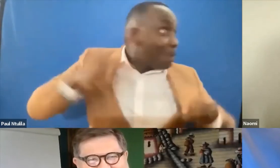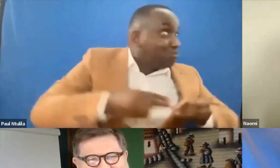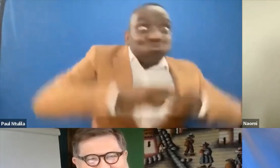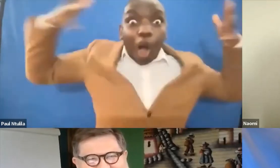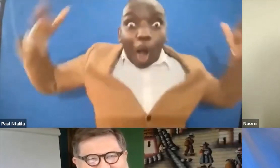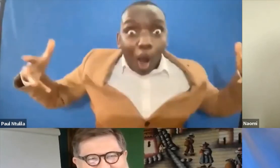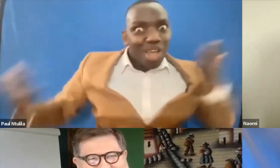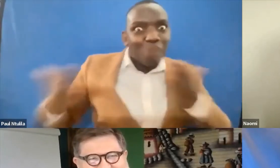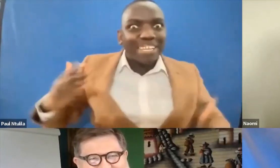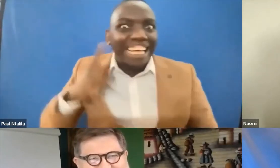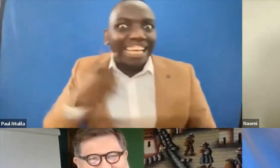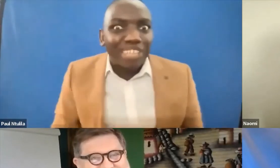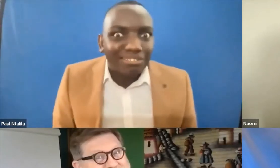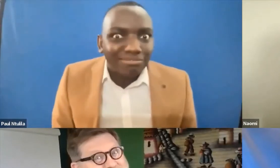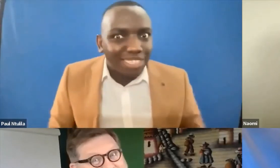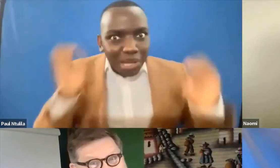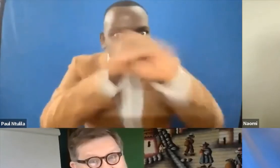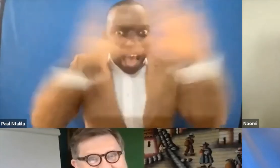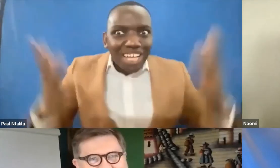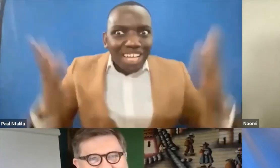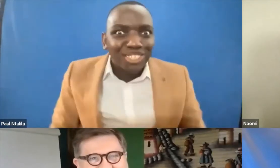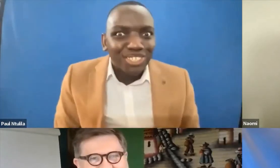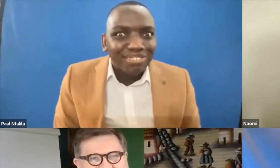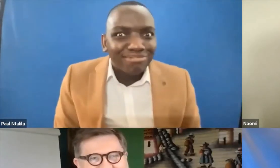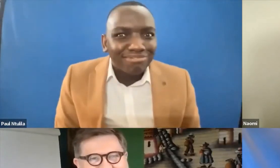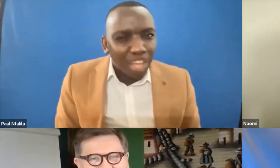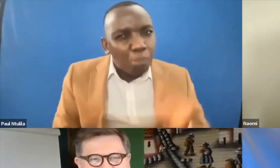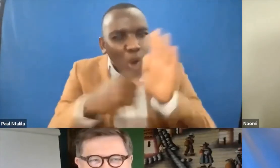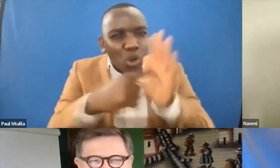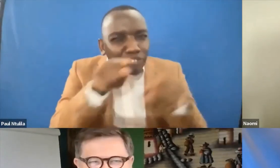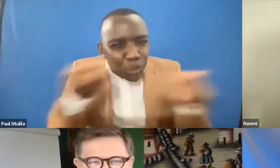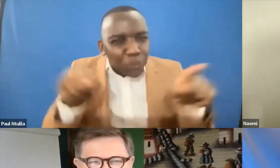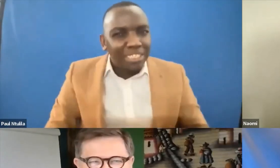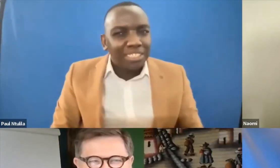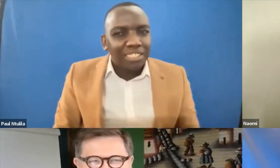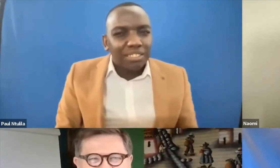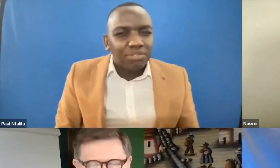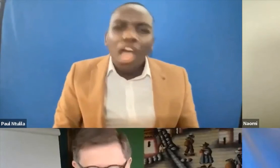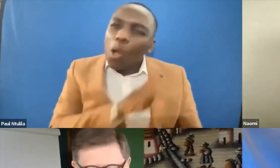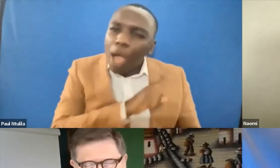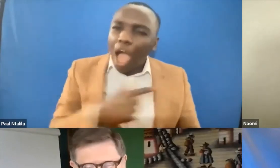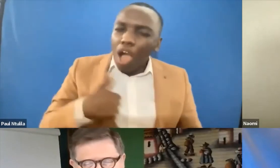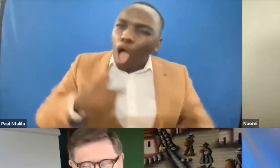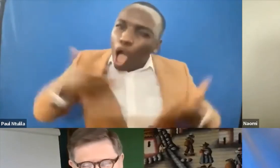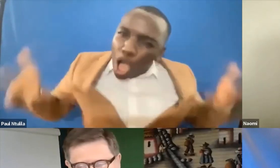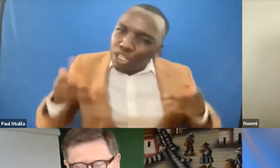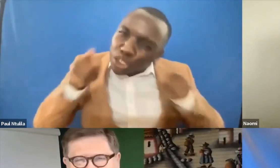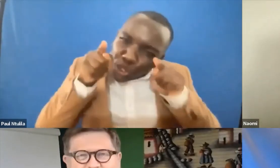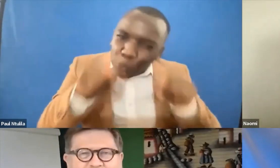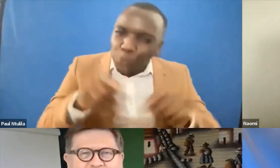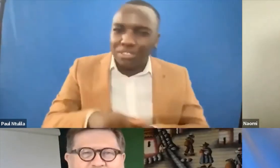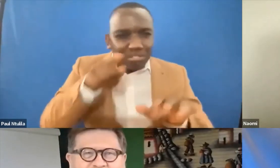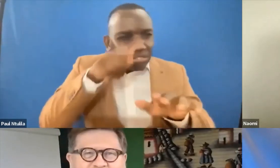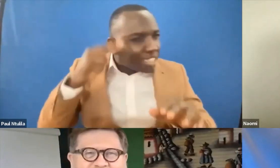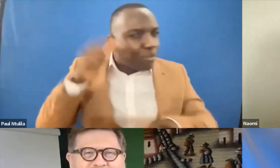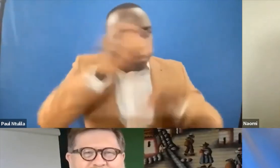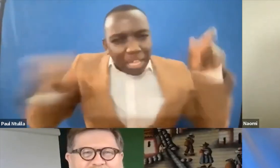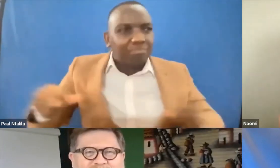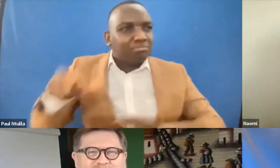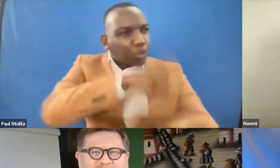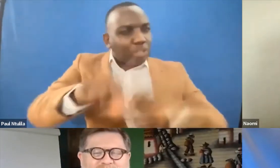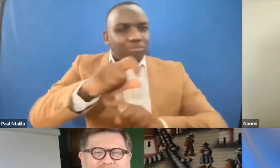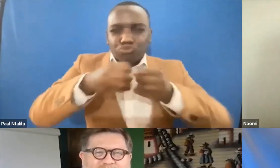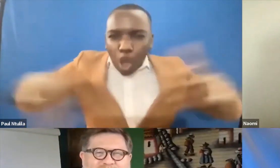grow and develop this leadership setting. And that is my vision, and I think it's really important for you to hear it. And I